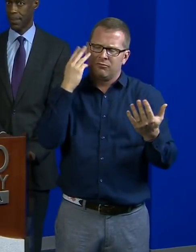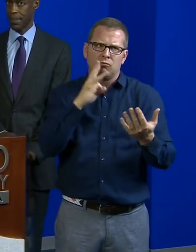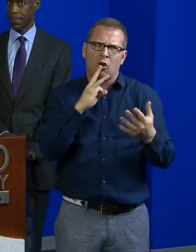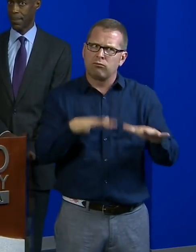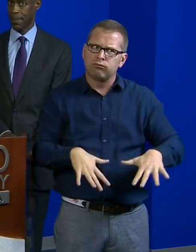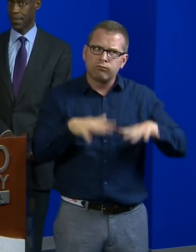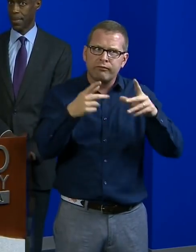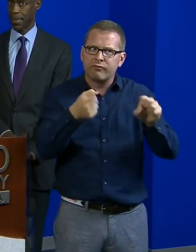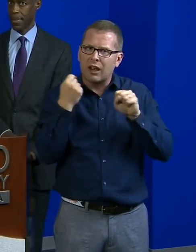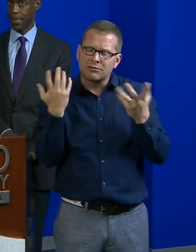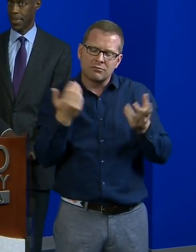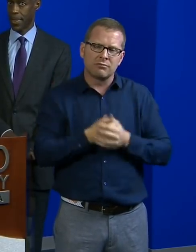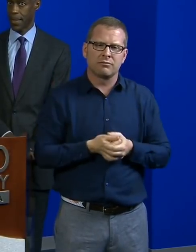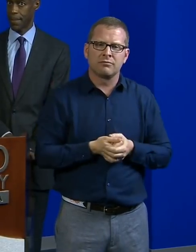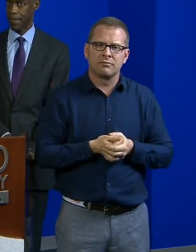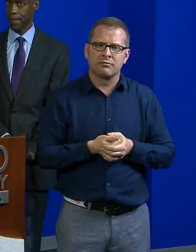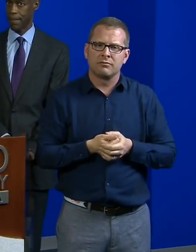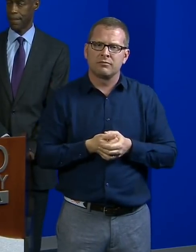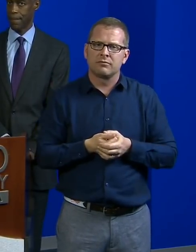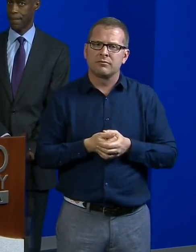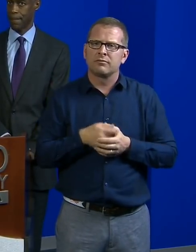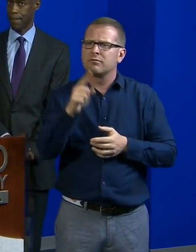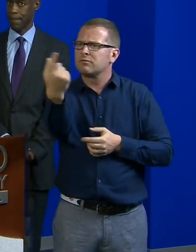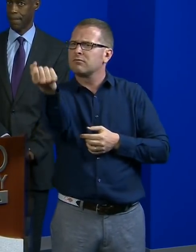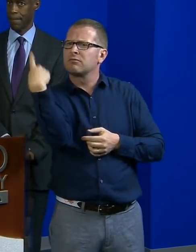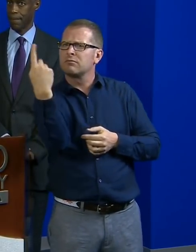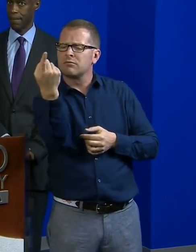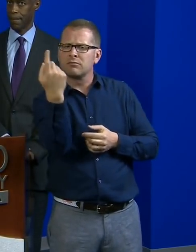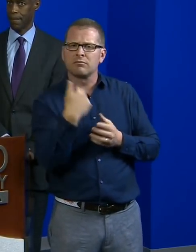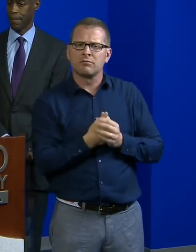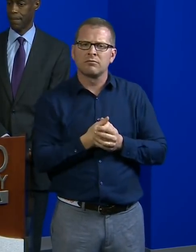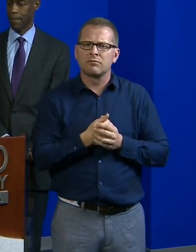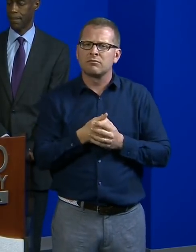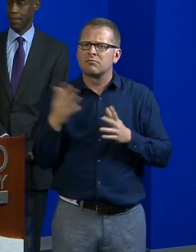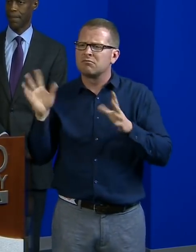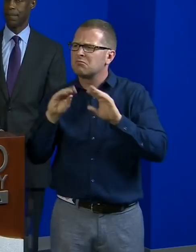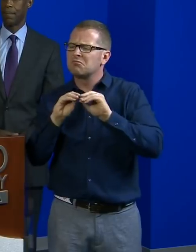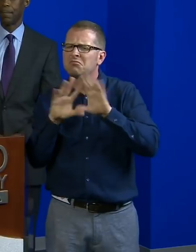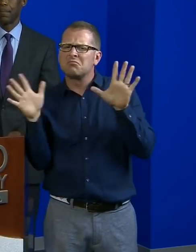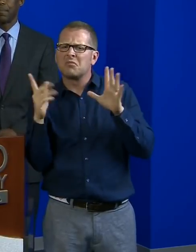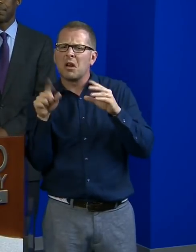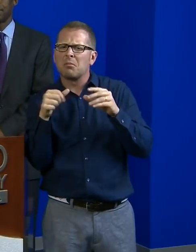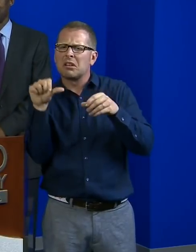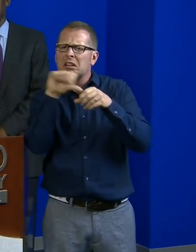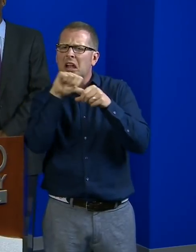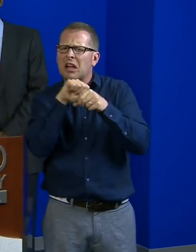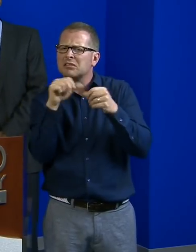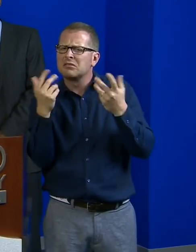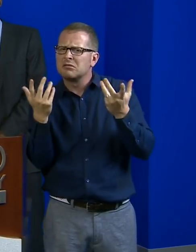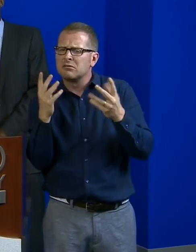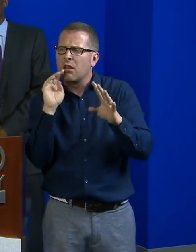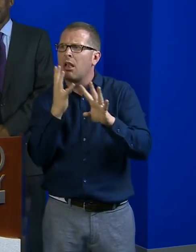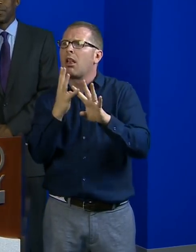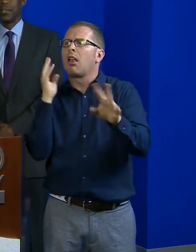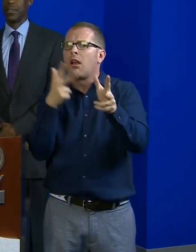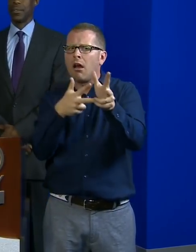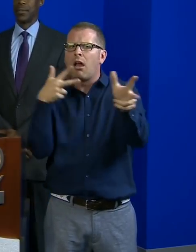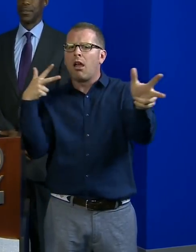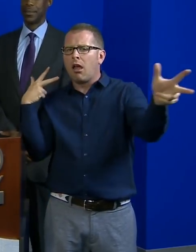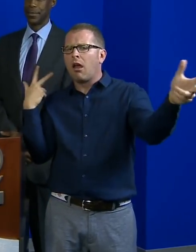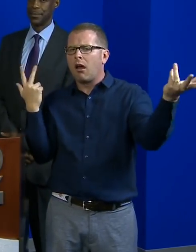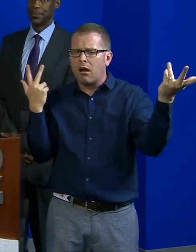the gasoline situation, because there are a lot of lines and people are going, and the port is going to be going into